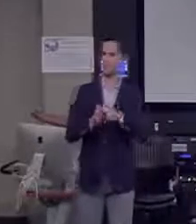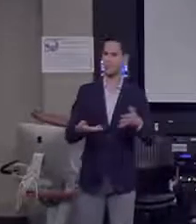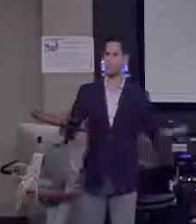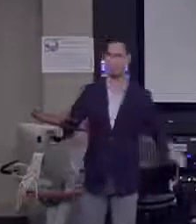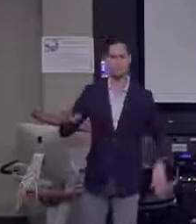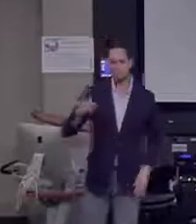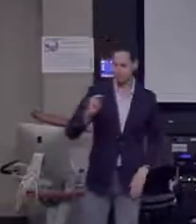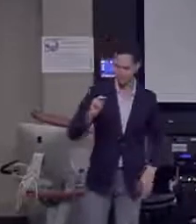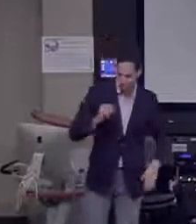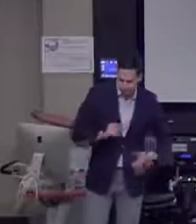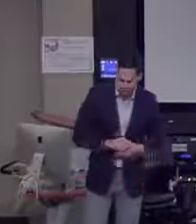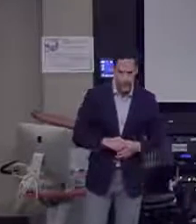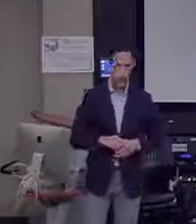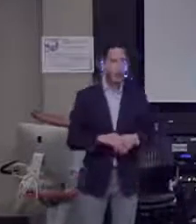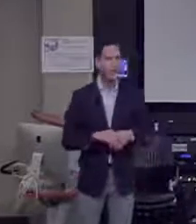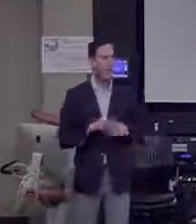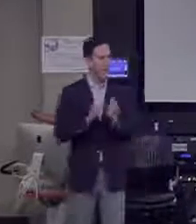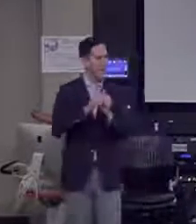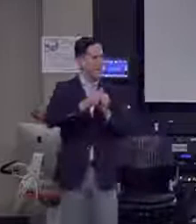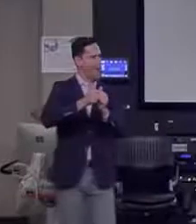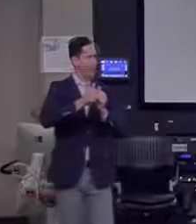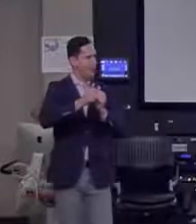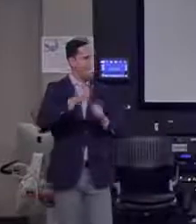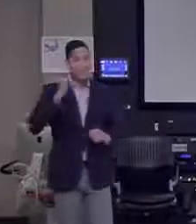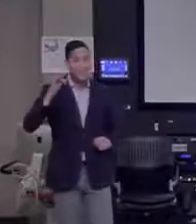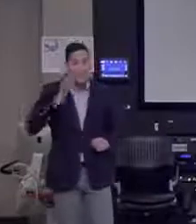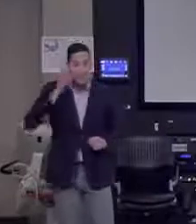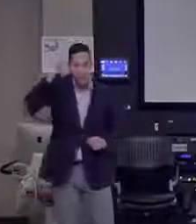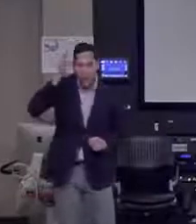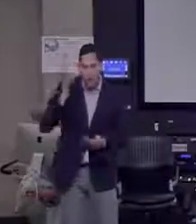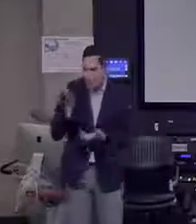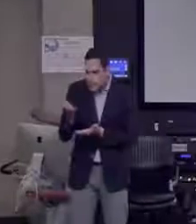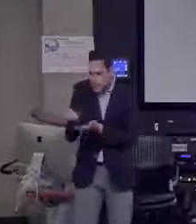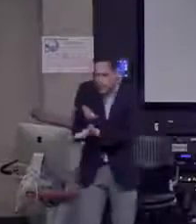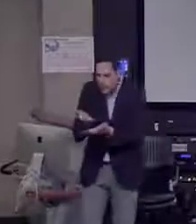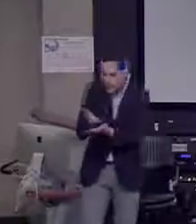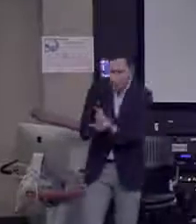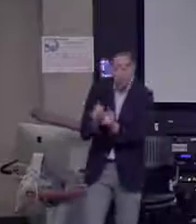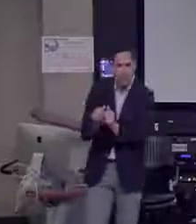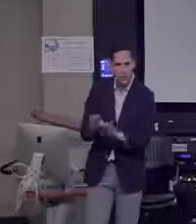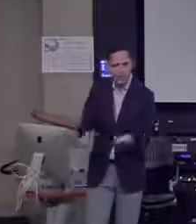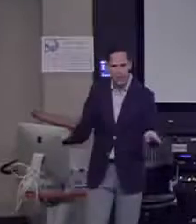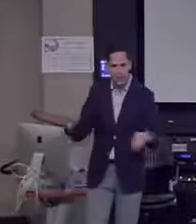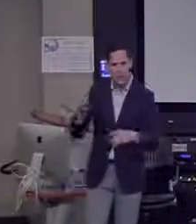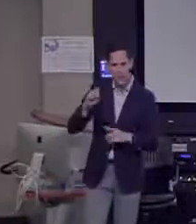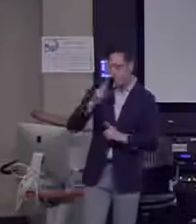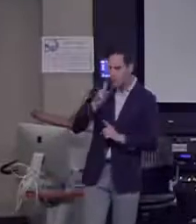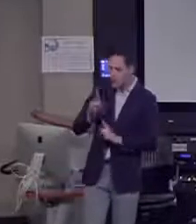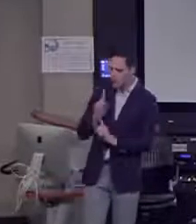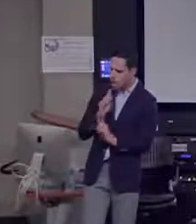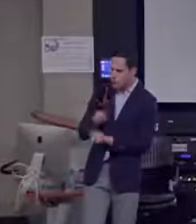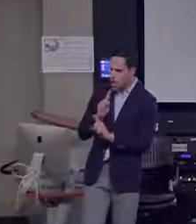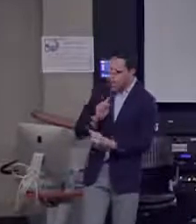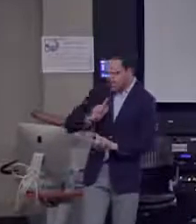kids in a way that is contingent and responsive to what the child has said, that's